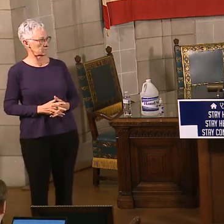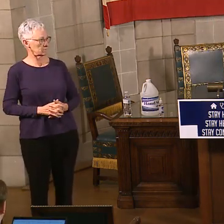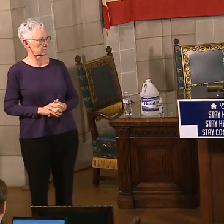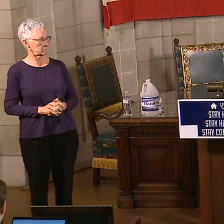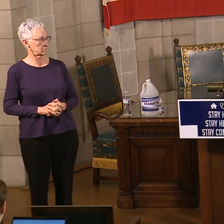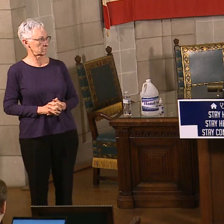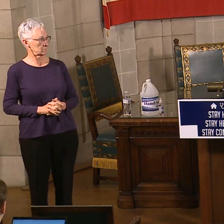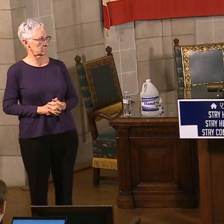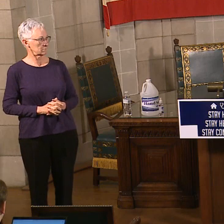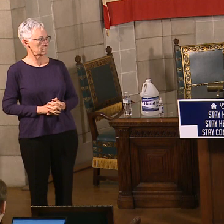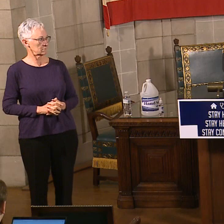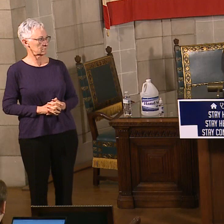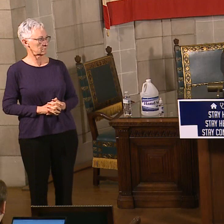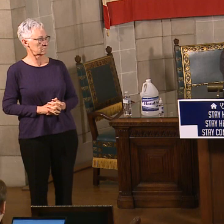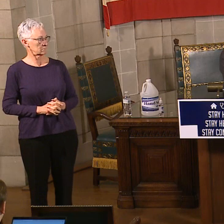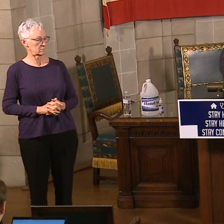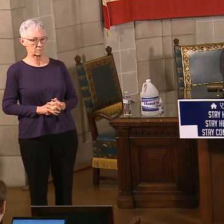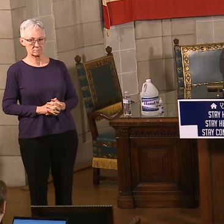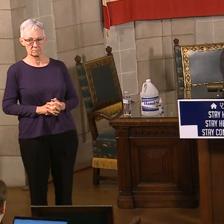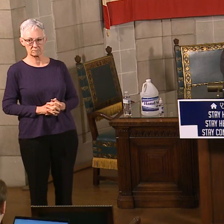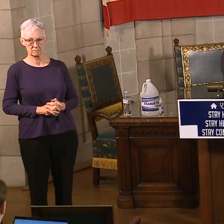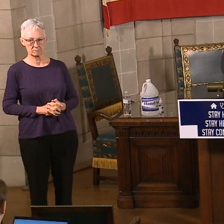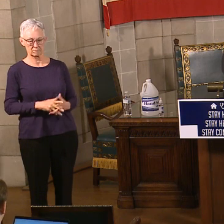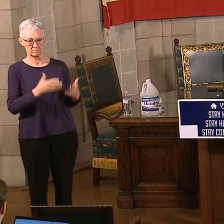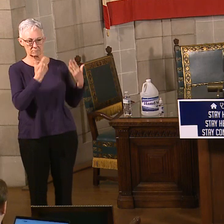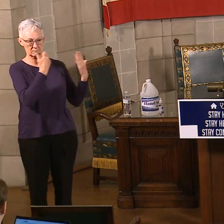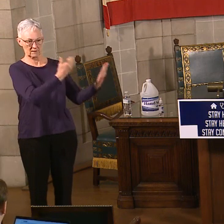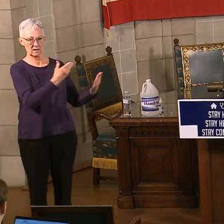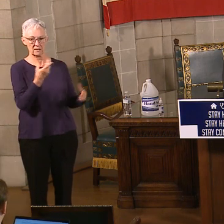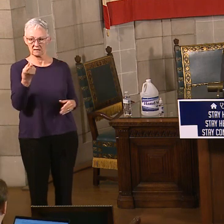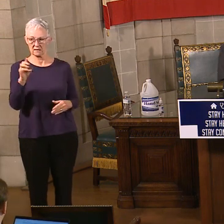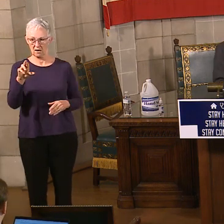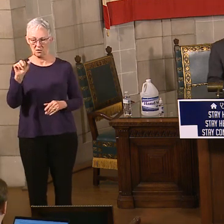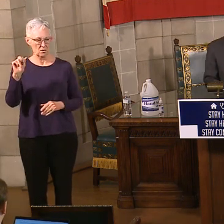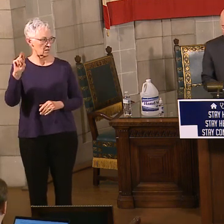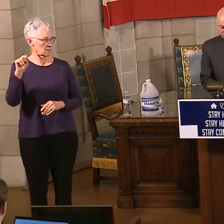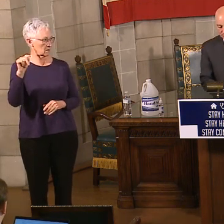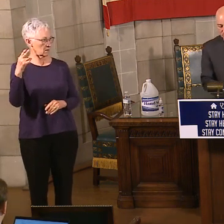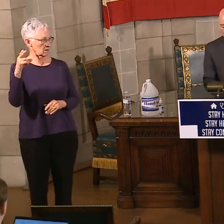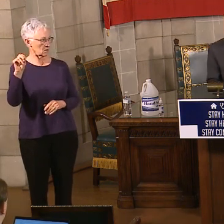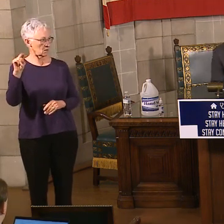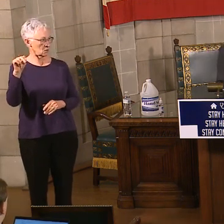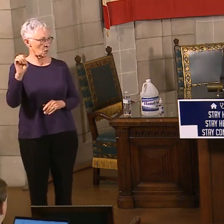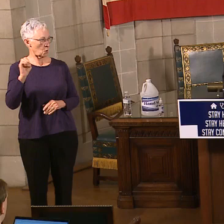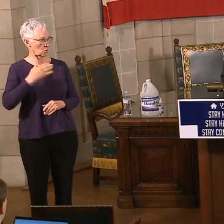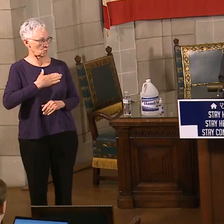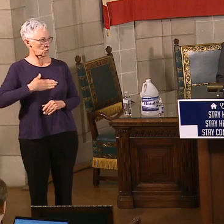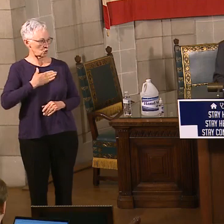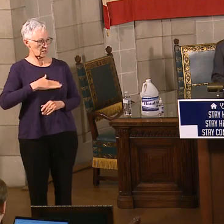So, there you go. Thank you very much, Dr. Antone. I appreciate it. Thank you.